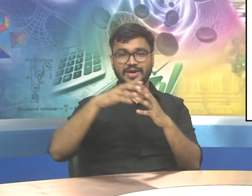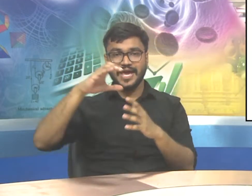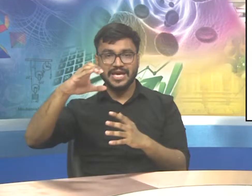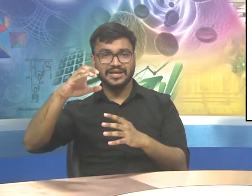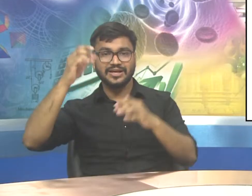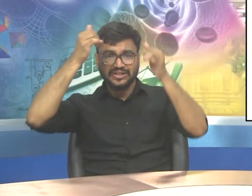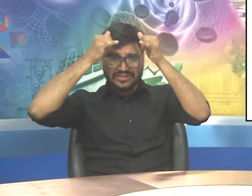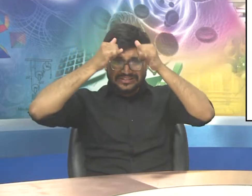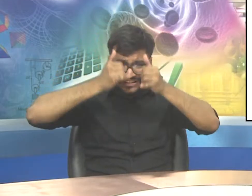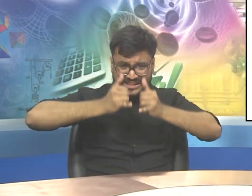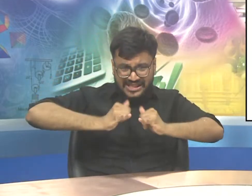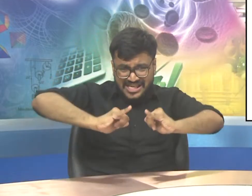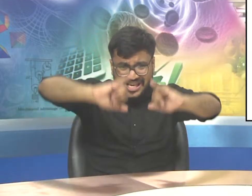wild cattle,